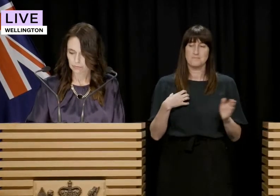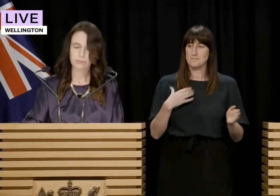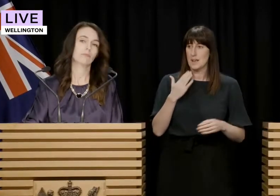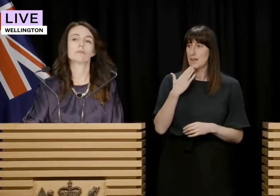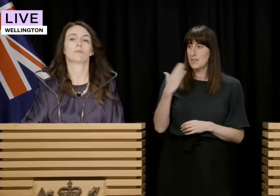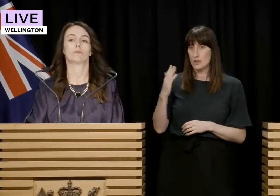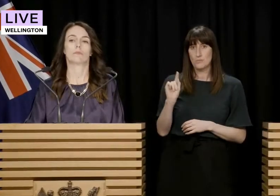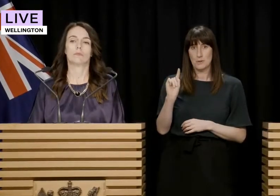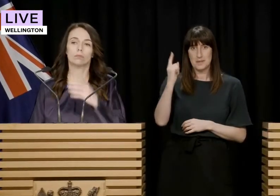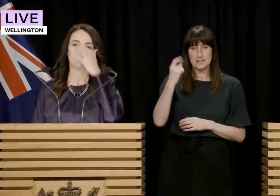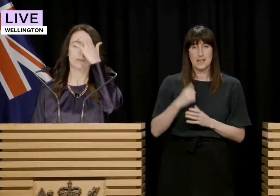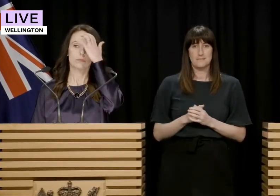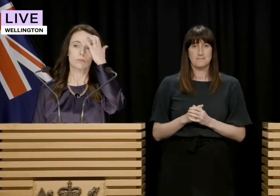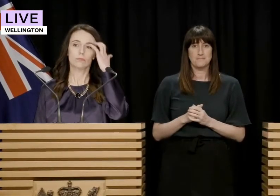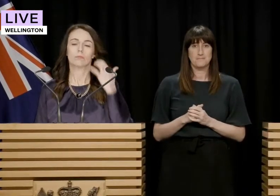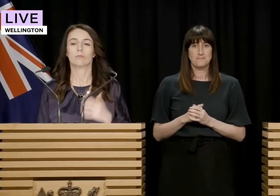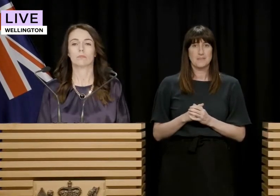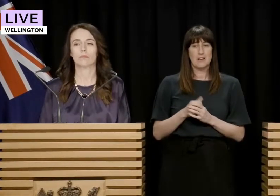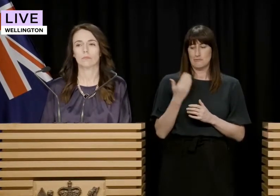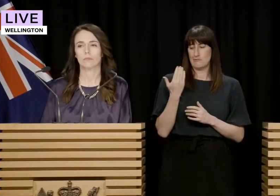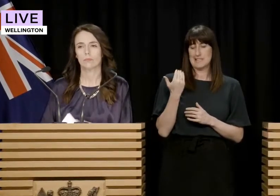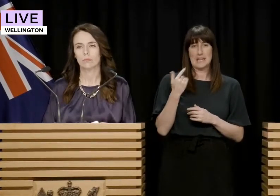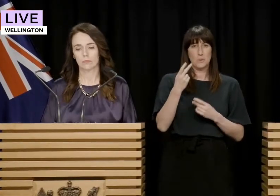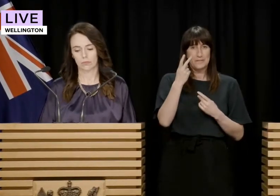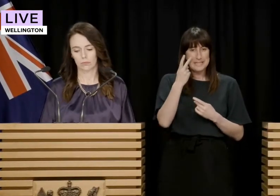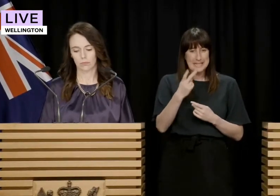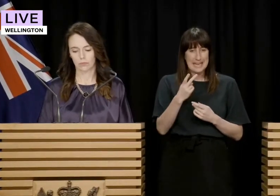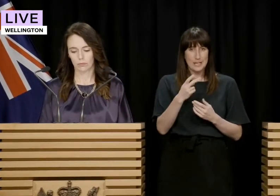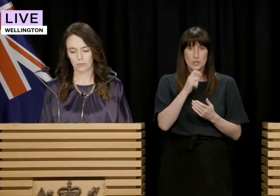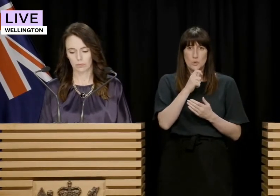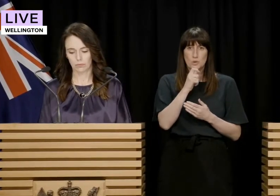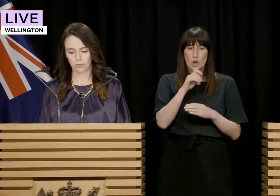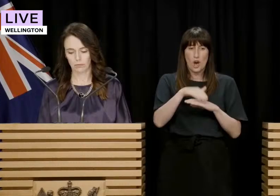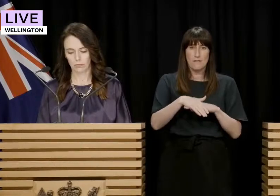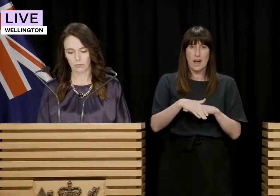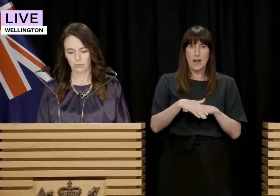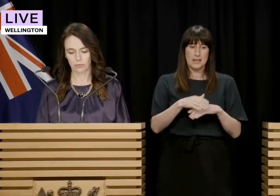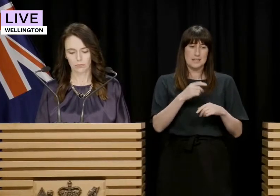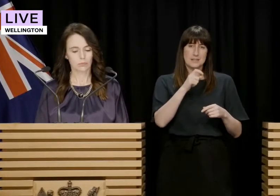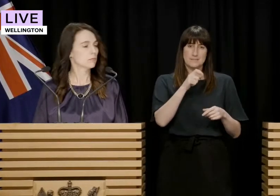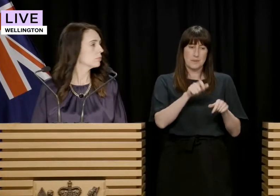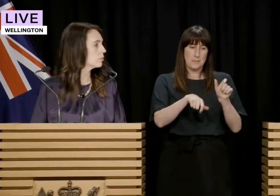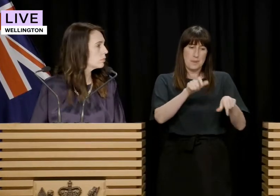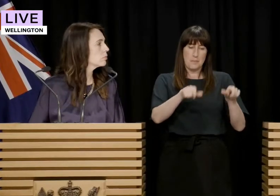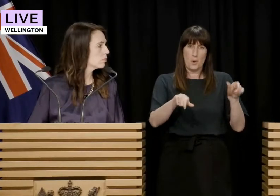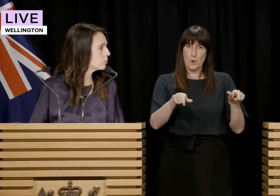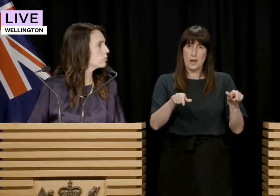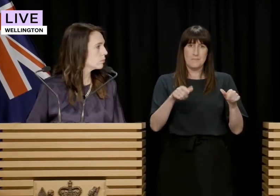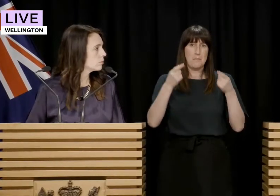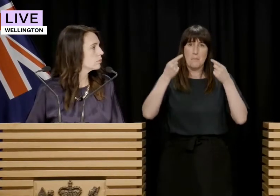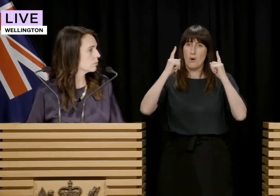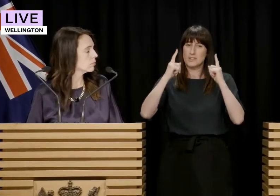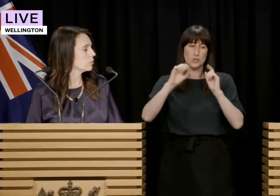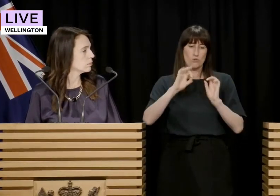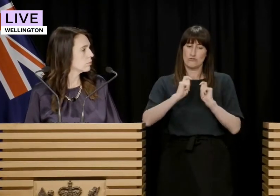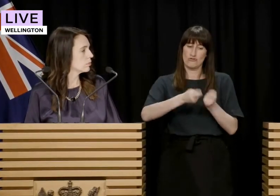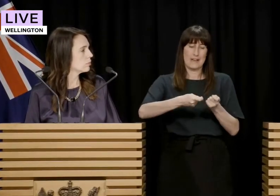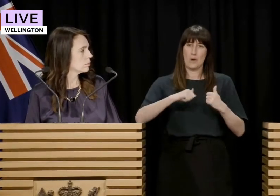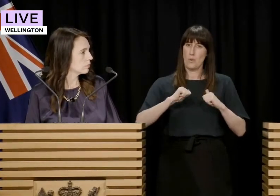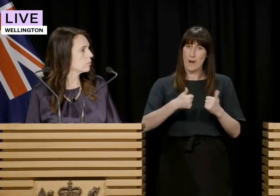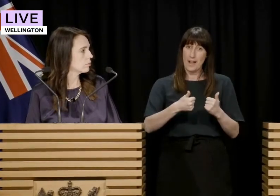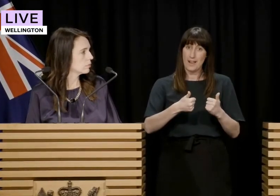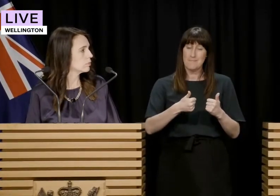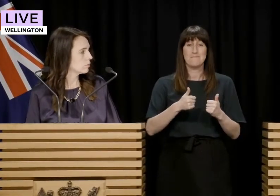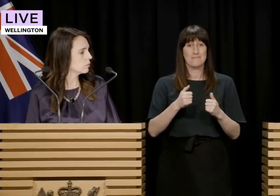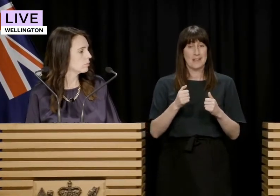raised around the treatment of some RSE workers, it's been extremely important to me and the government that we ensure good care for the workers who